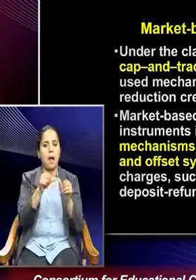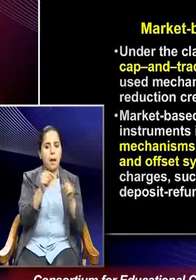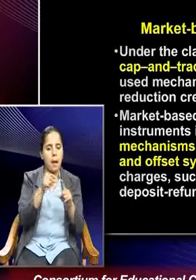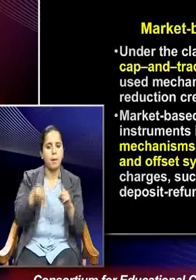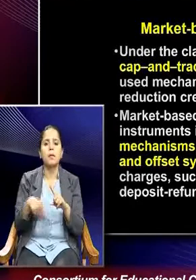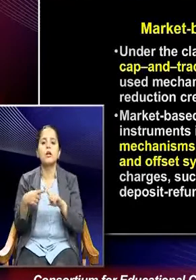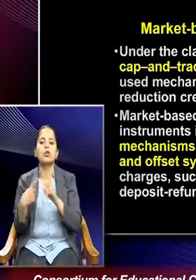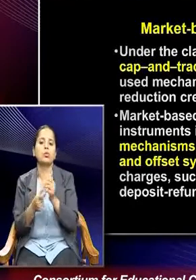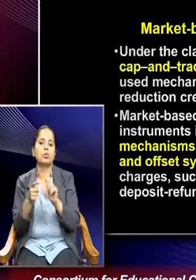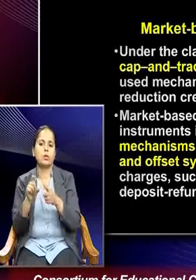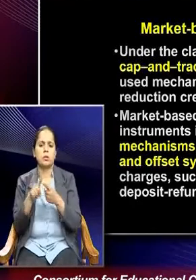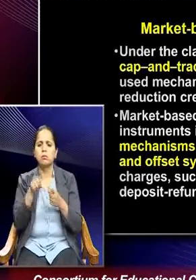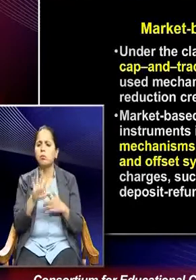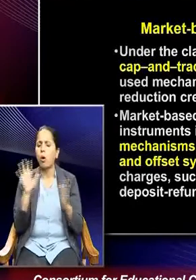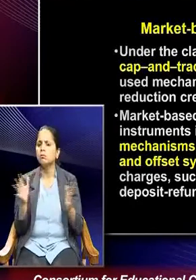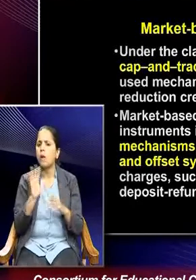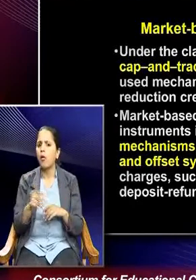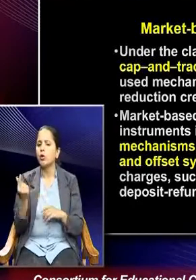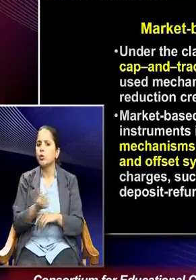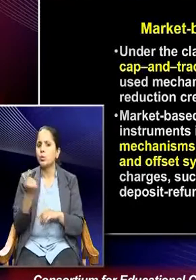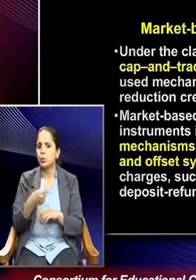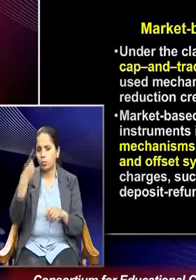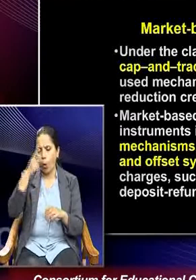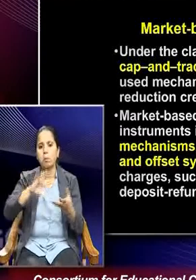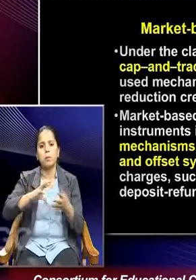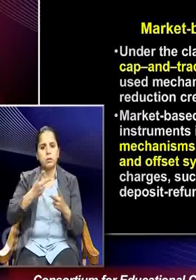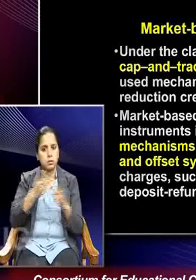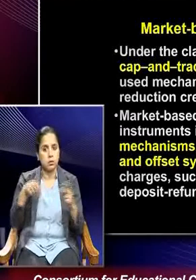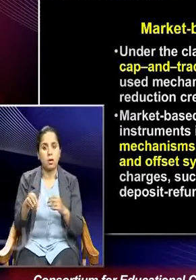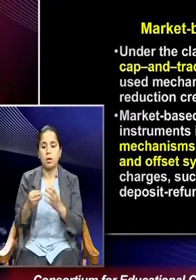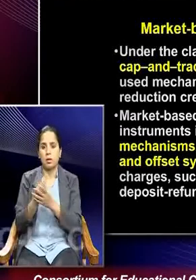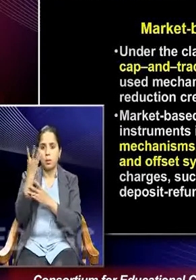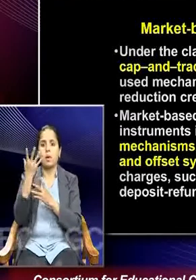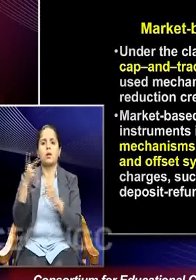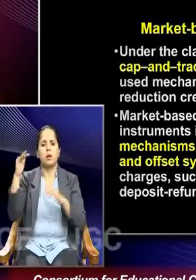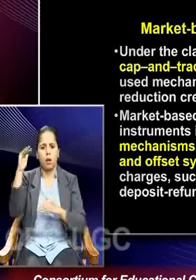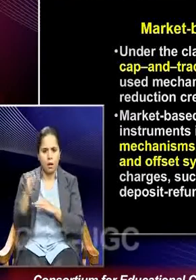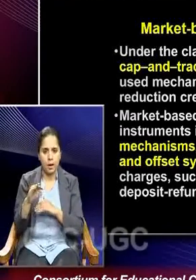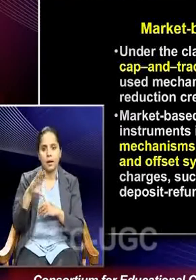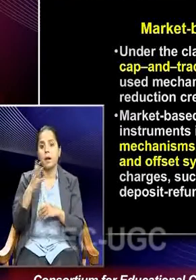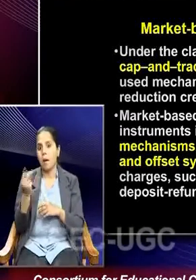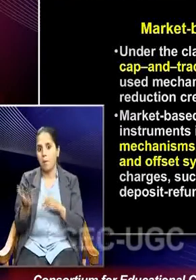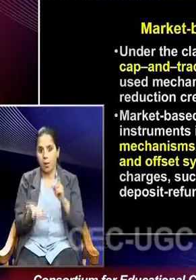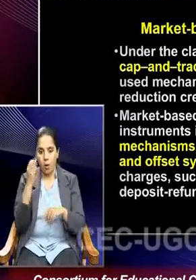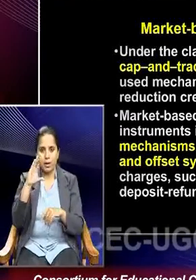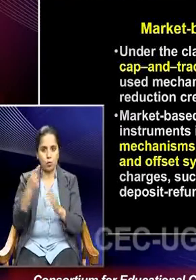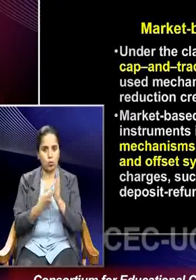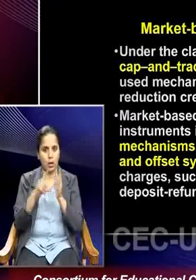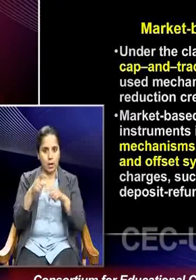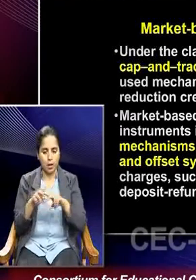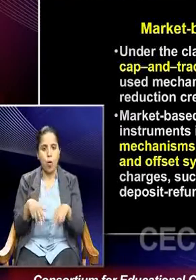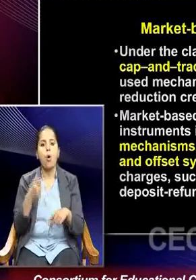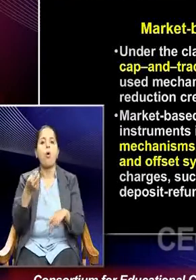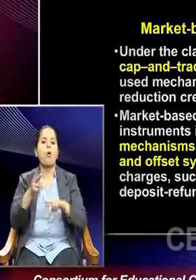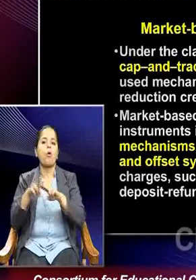is one of the commonly used mechanism apart from the emission reduction credits or offset systems.